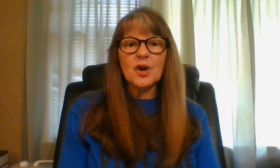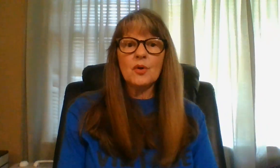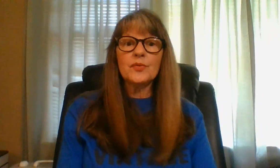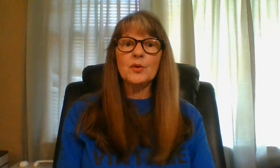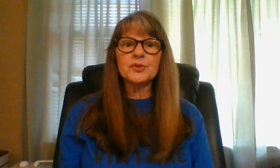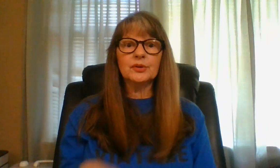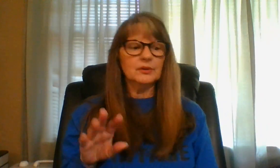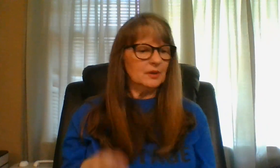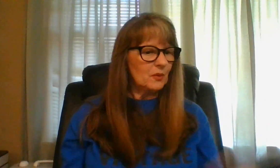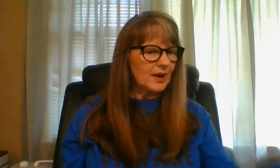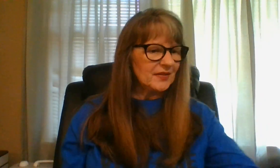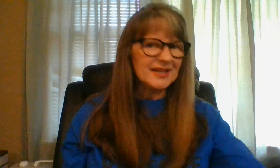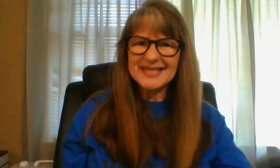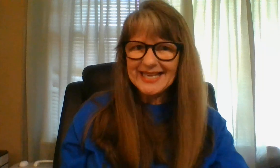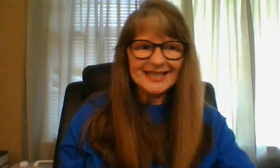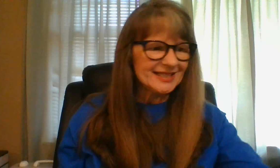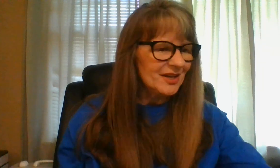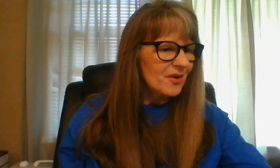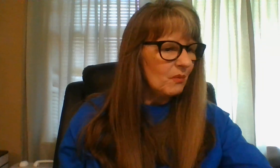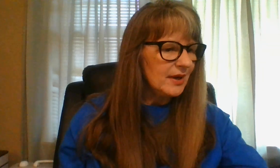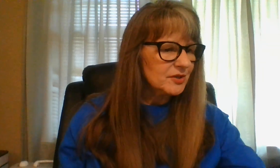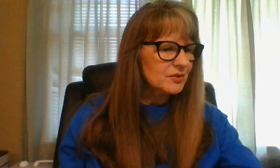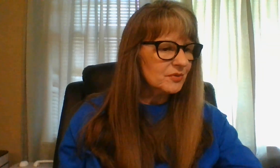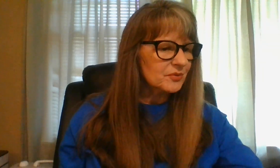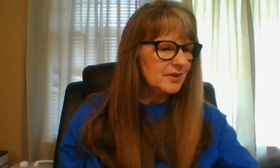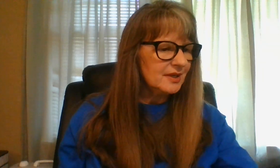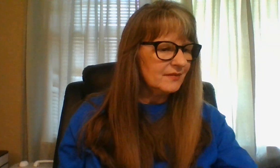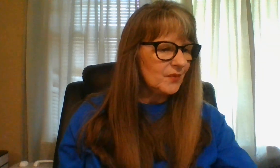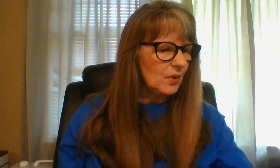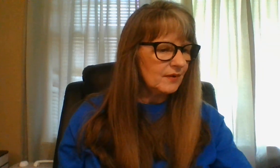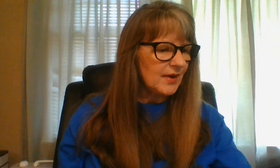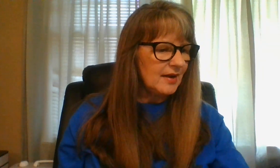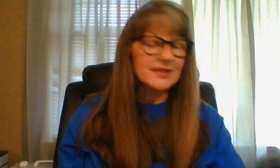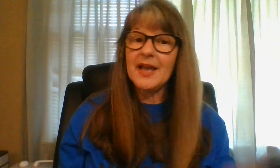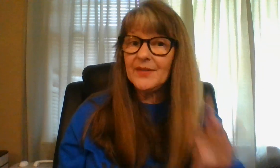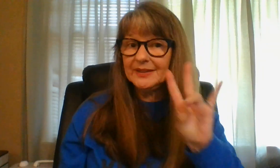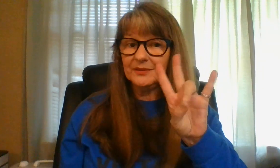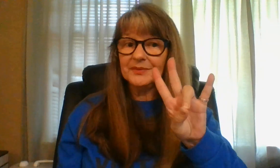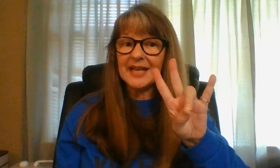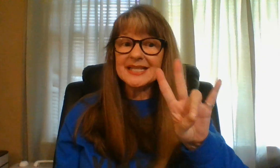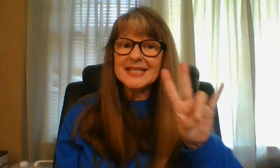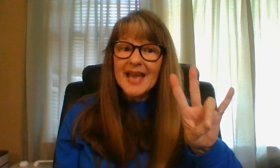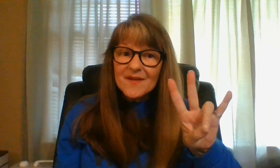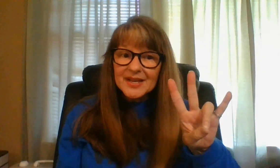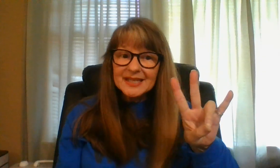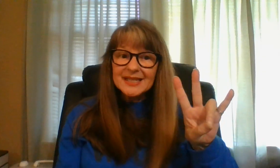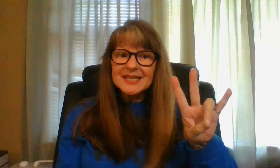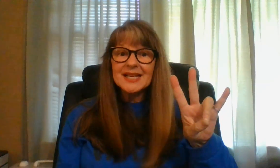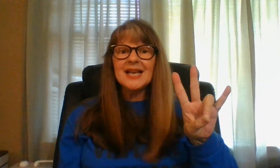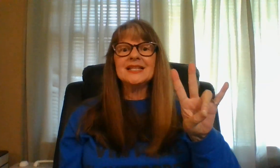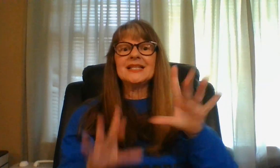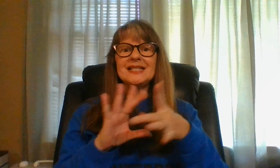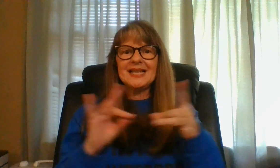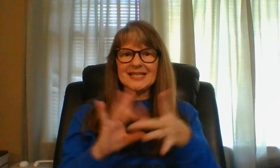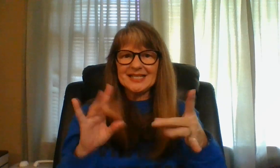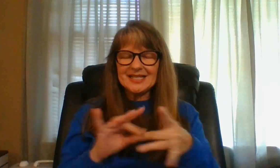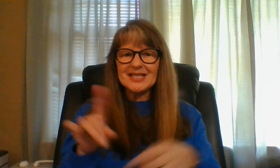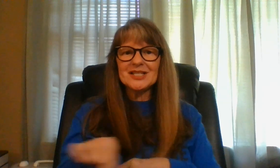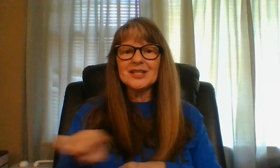So those are, I think that's 6. 1, 2, 3, 4, 5, 7. That's 7 sentences that